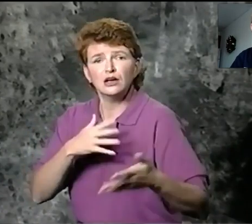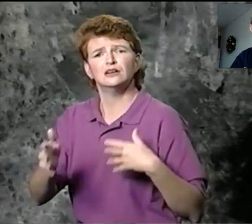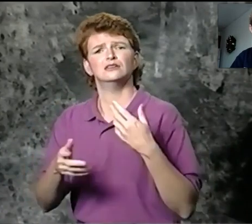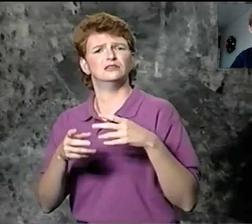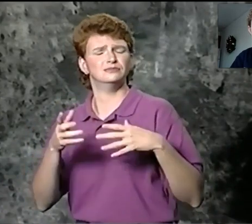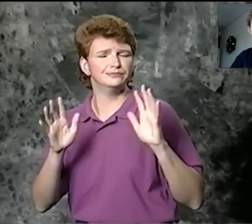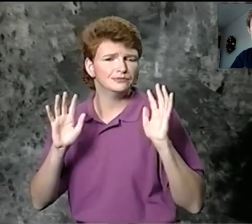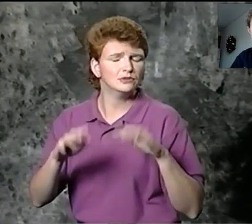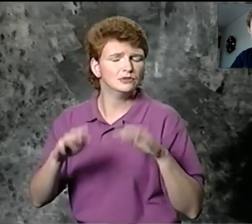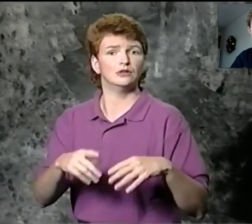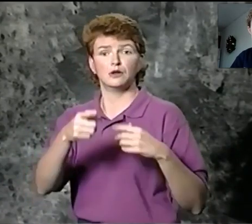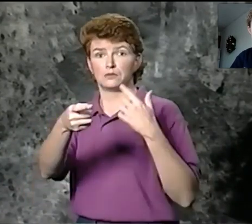don't listen.